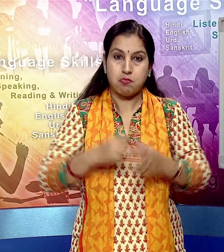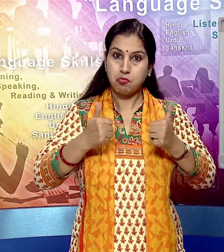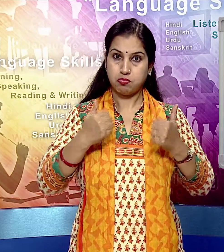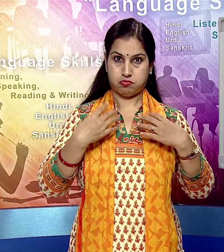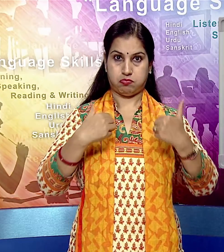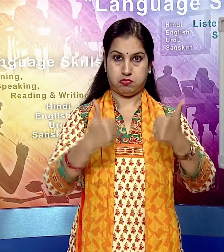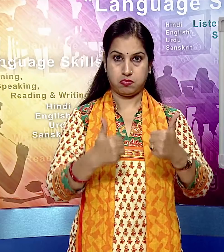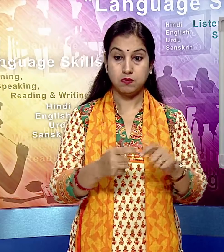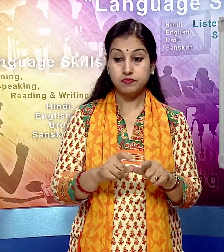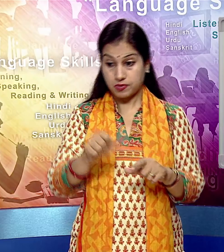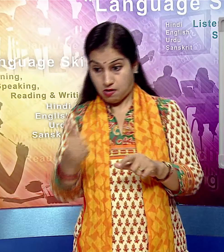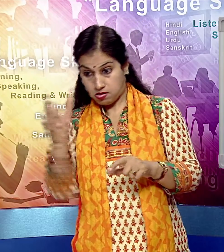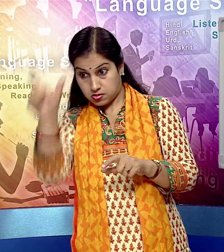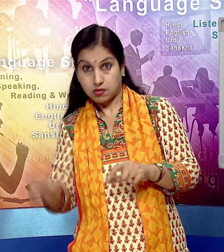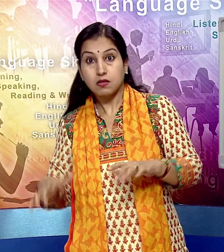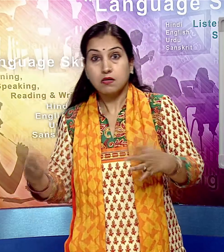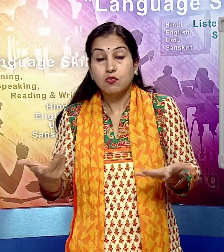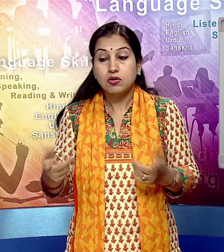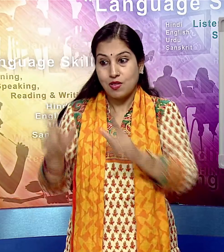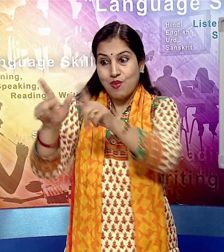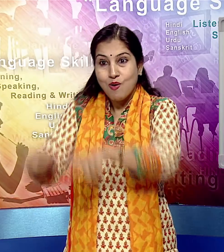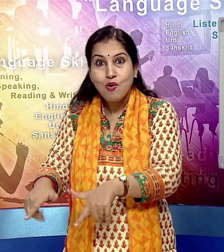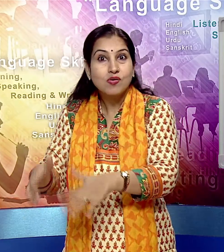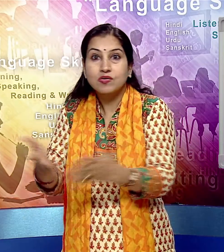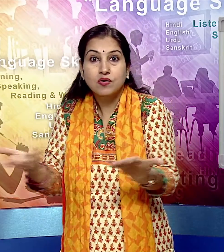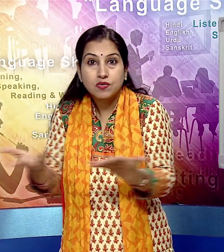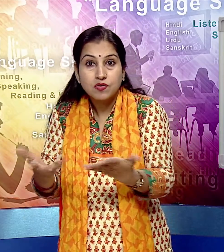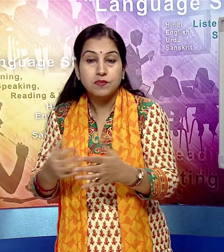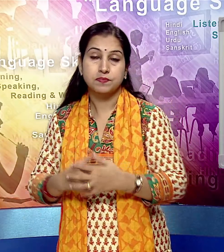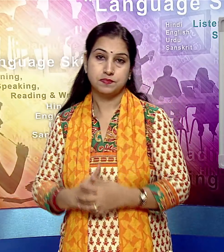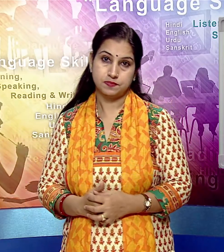On the other side, if we talk about the disadvantages of boiling,